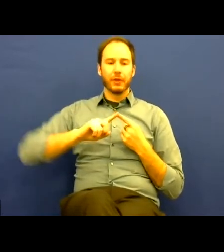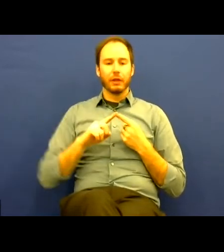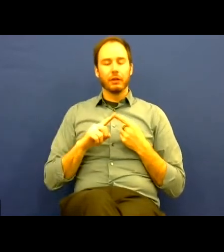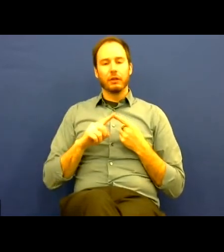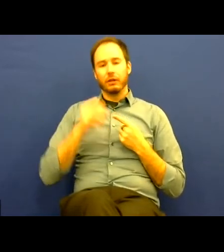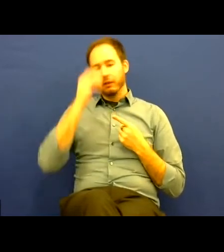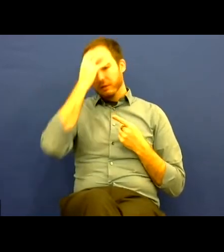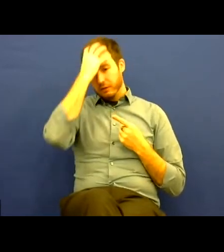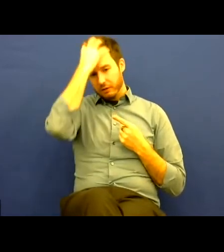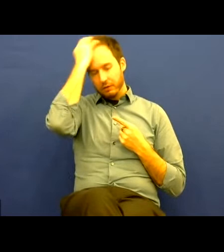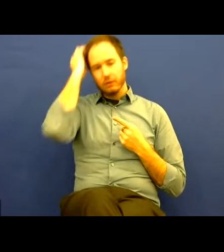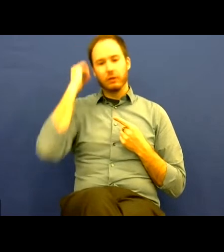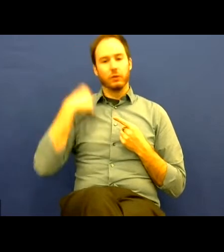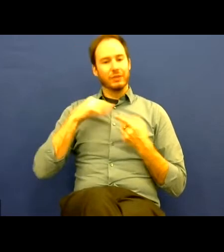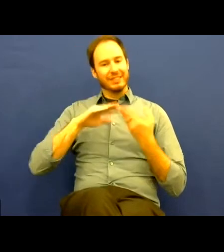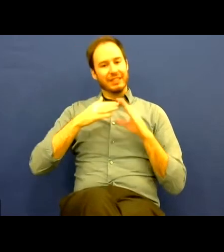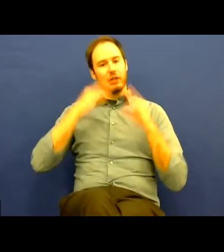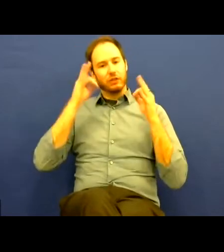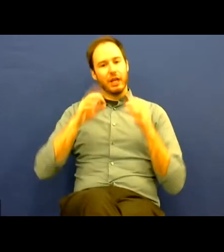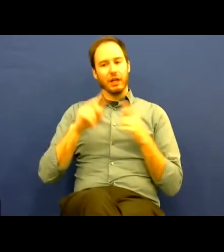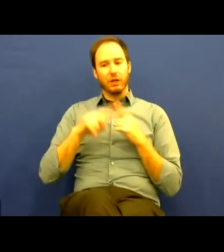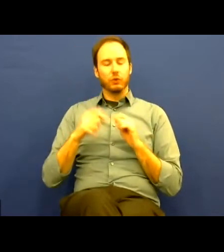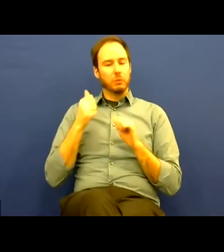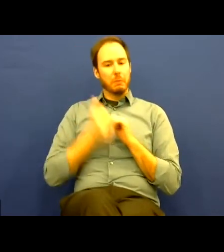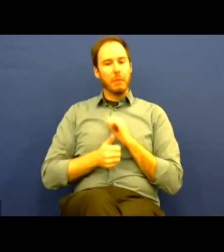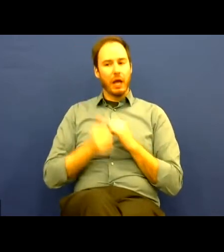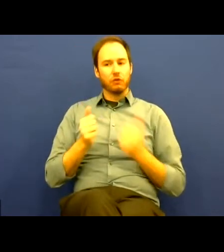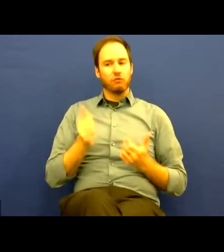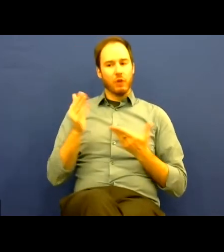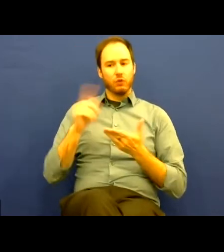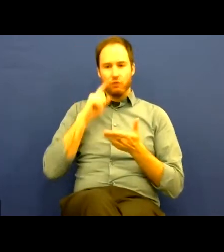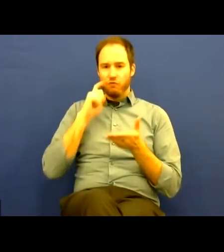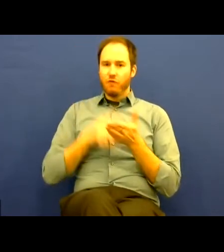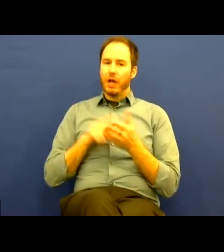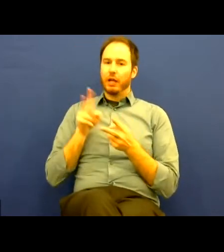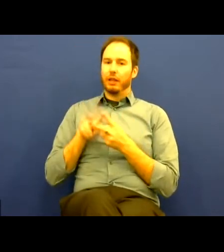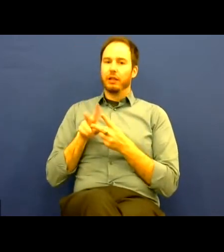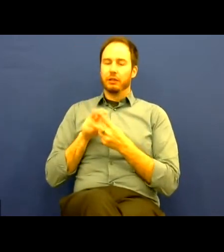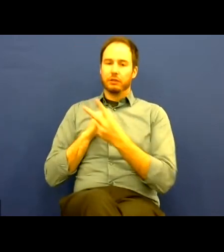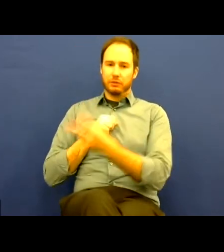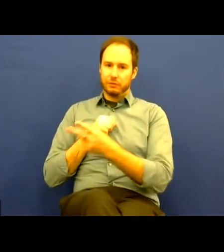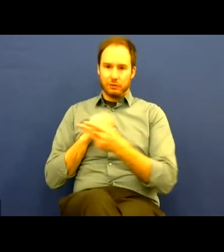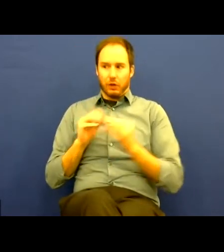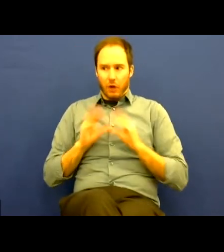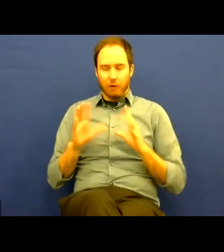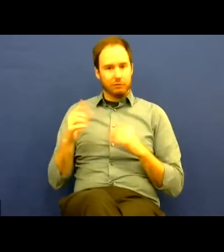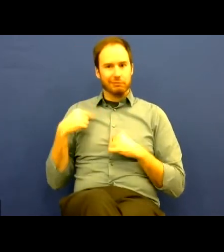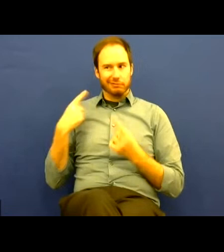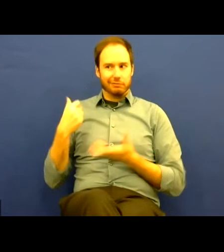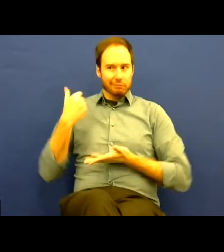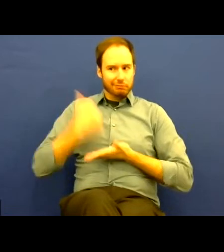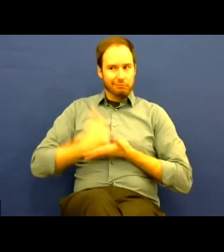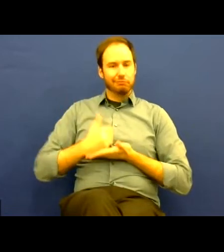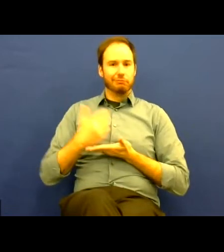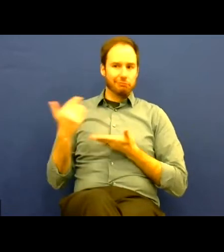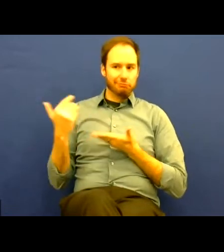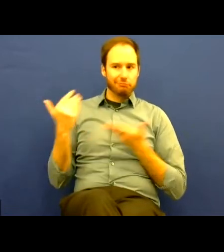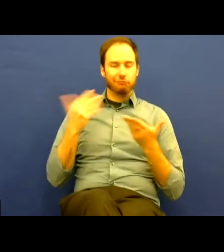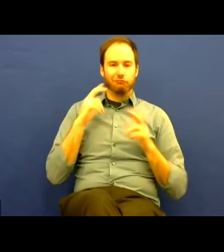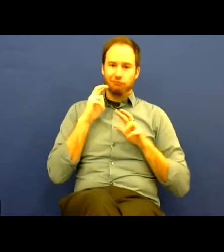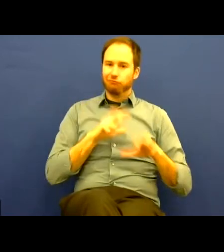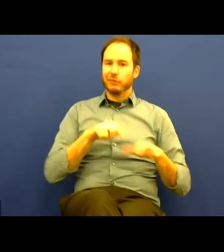we decided as a town to pass a resolution recognizing them as well, because obviously they greatly serve the community of